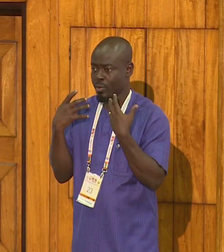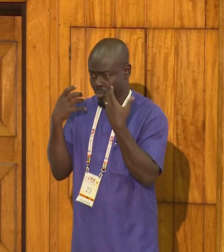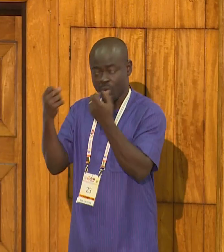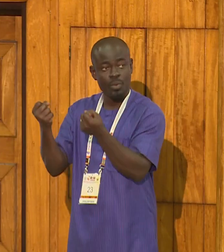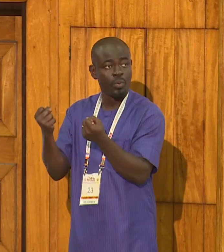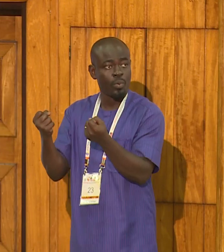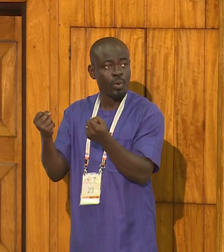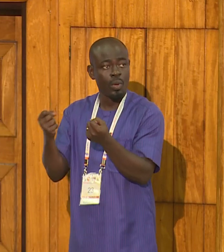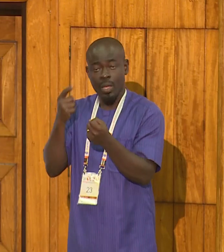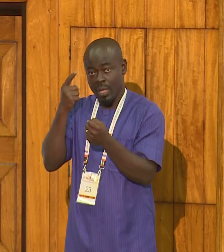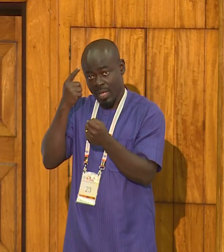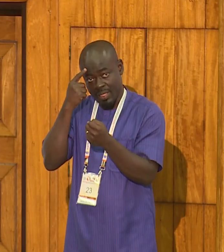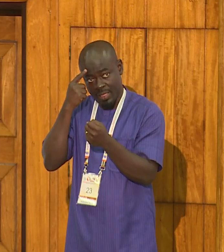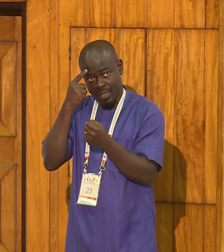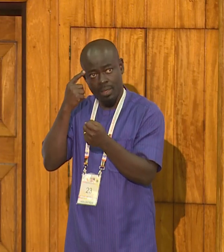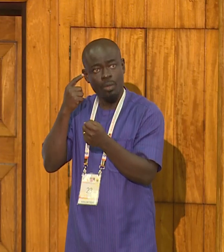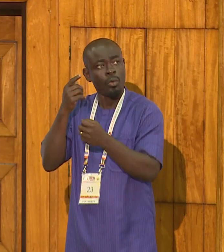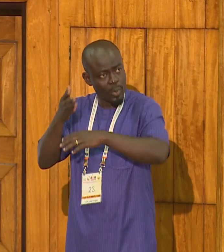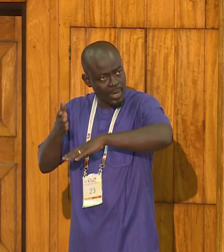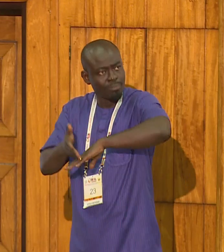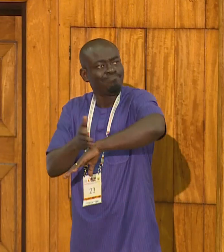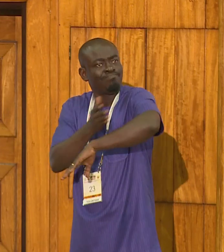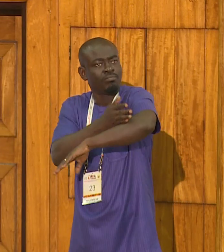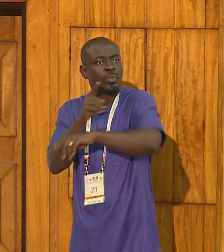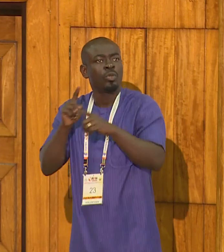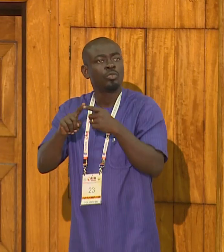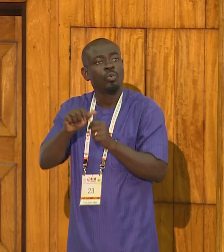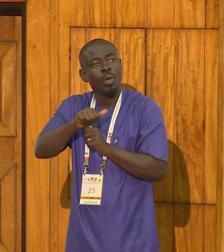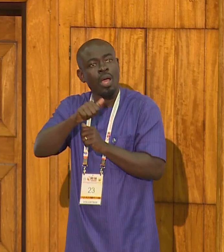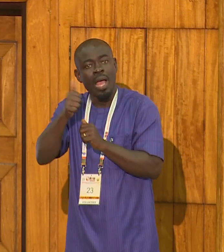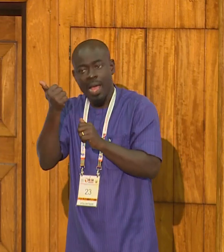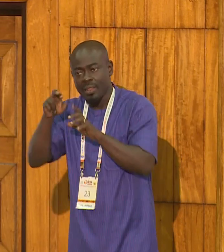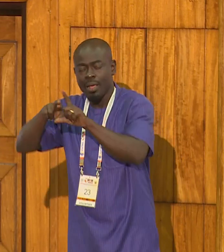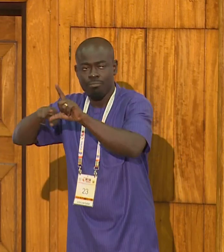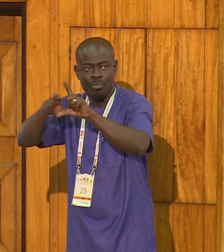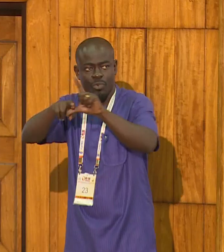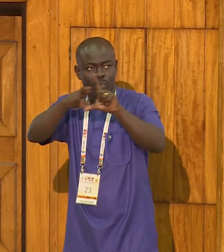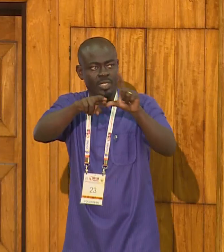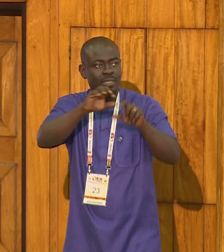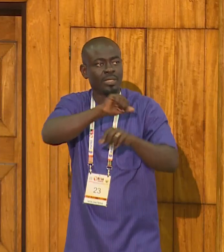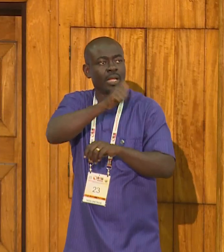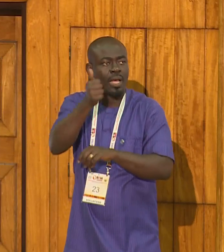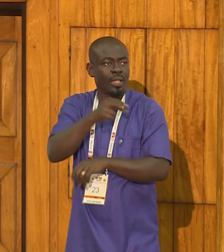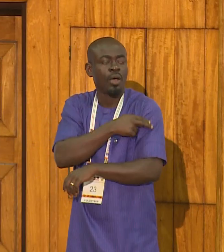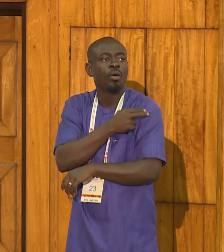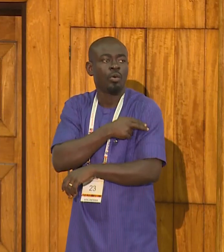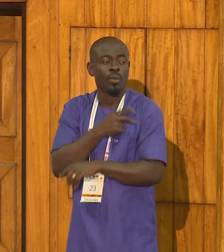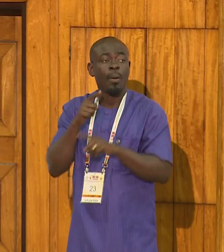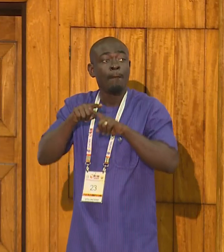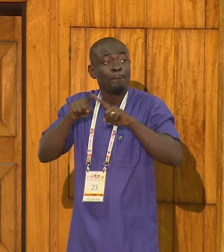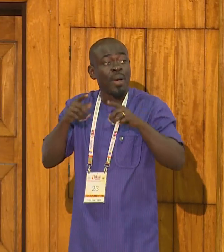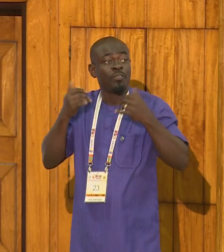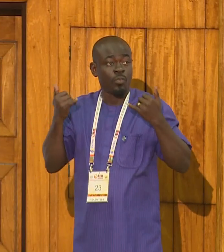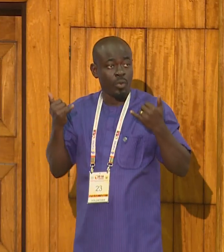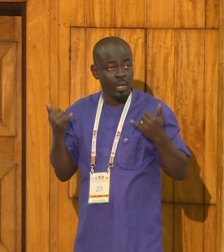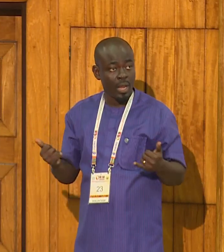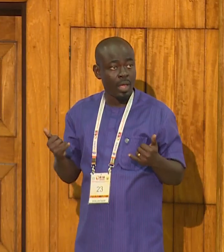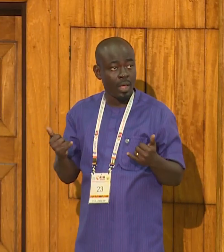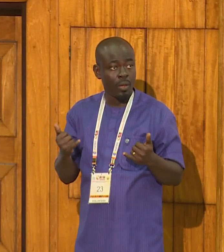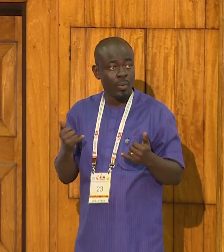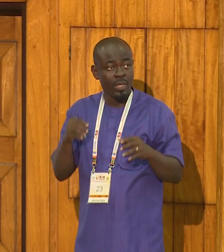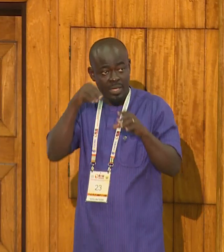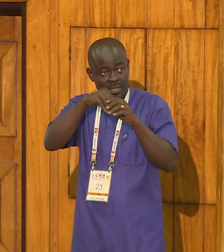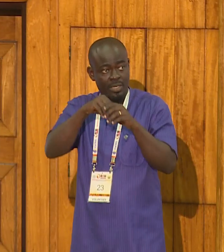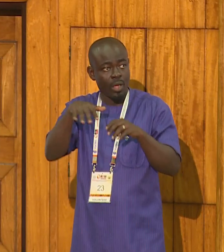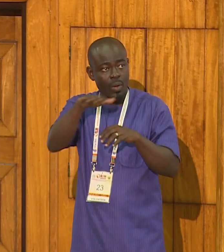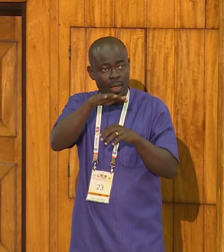I think it can then be scaled into other provinces and other facilities. But for now, as a province, in terms of